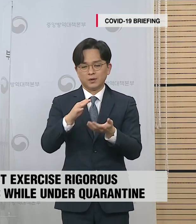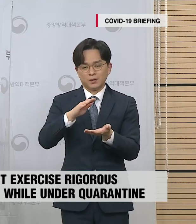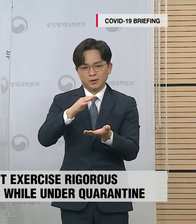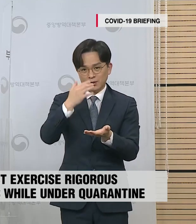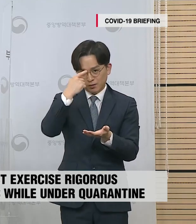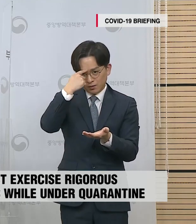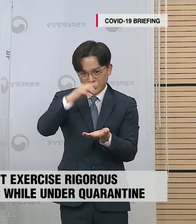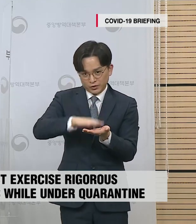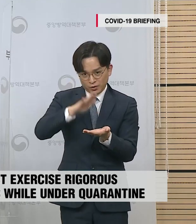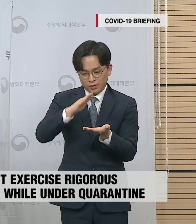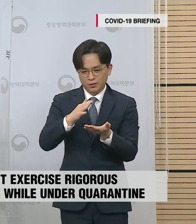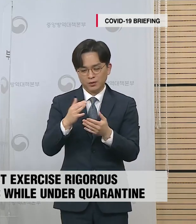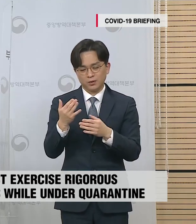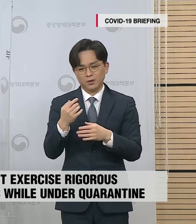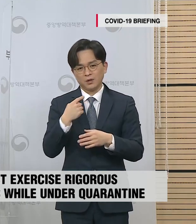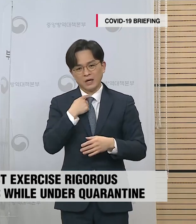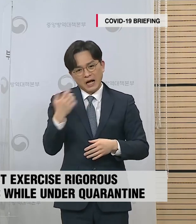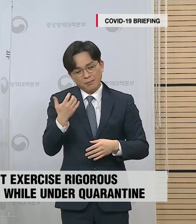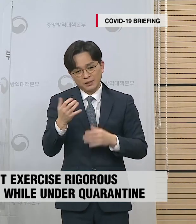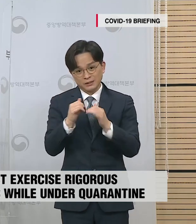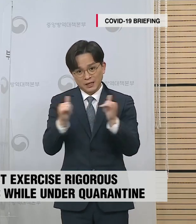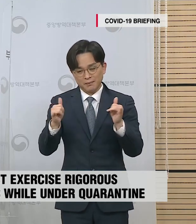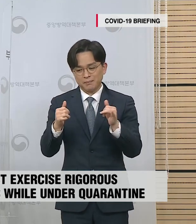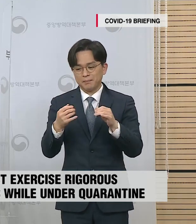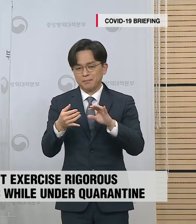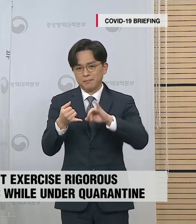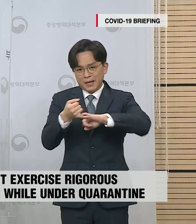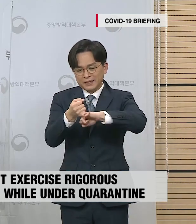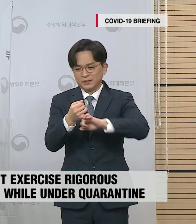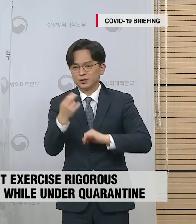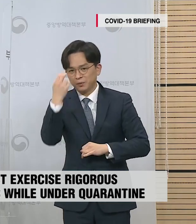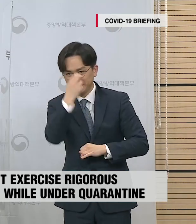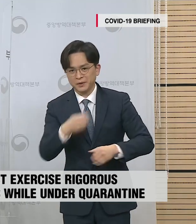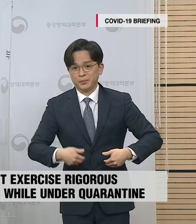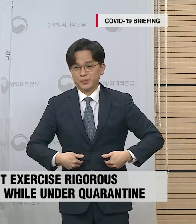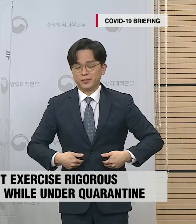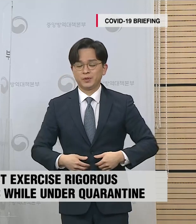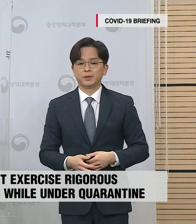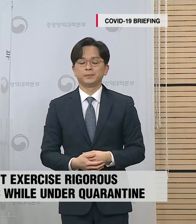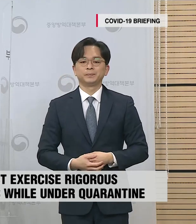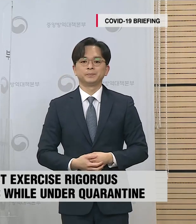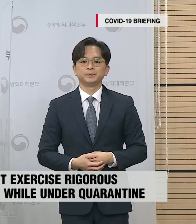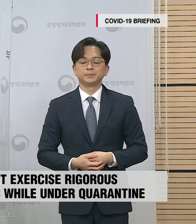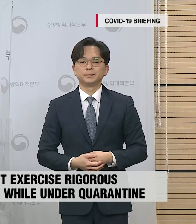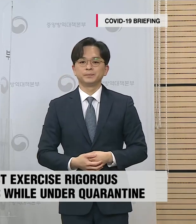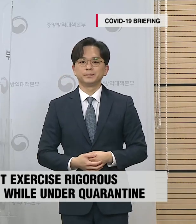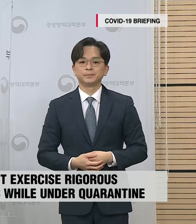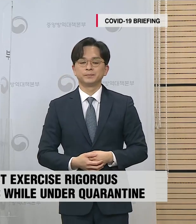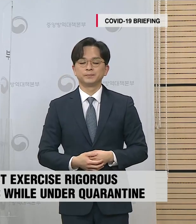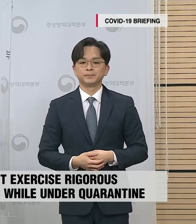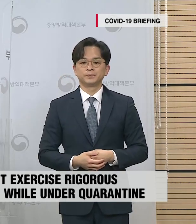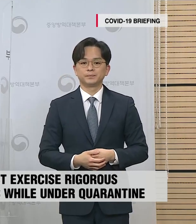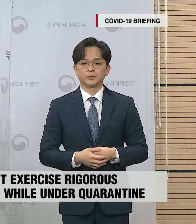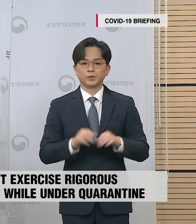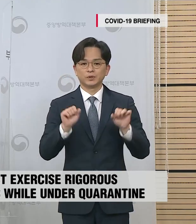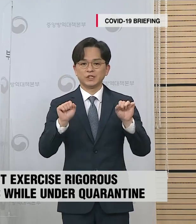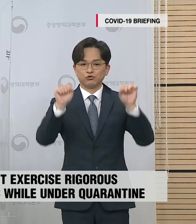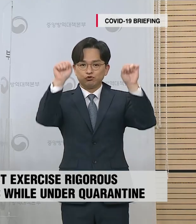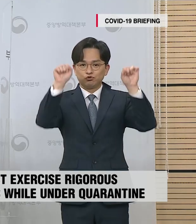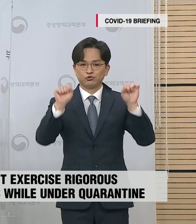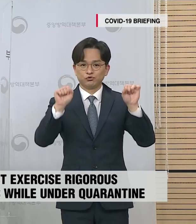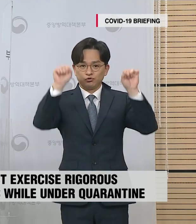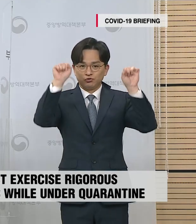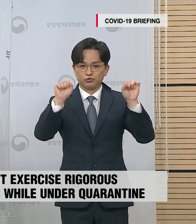symptoms, and also we need to test people on a regular basis. And moreover, if a